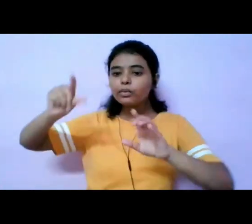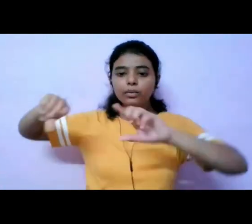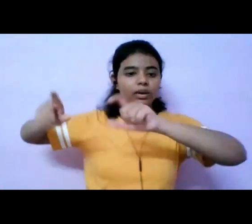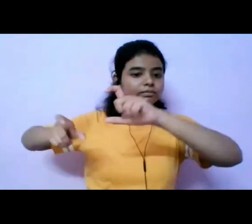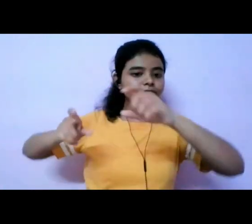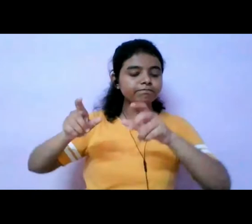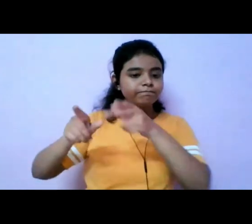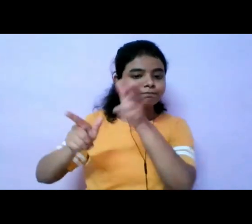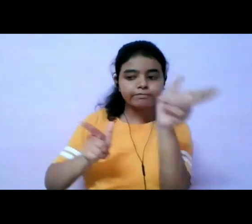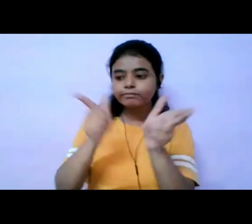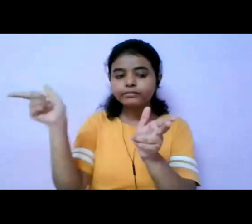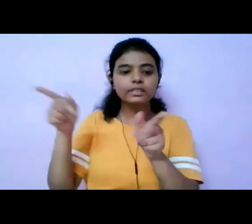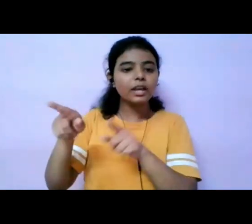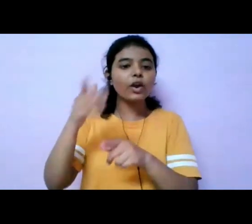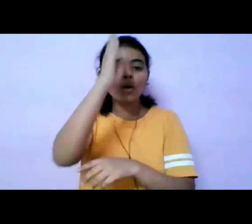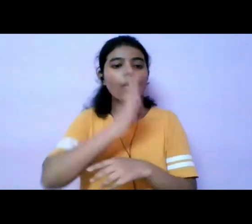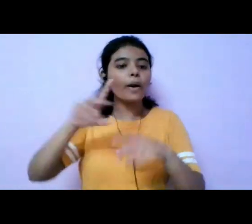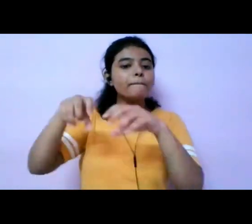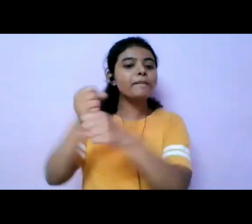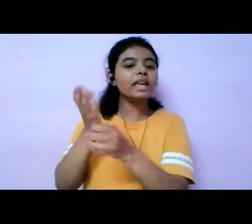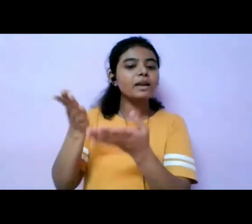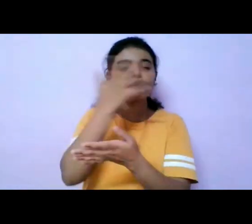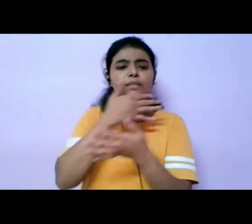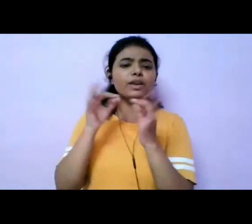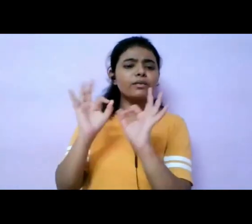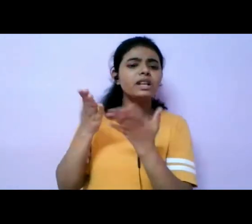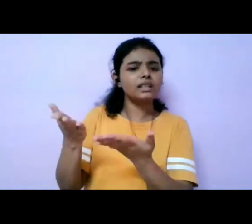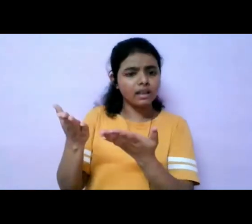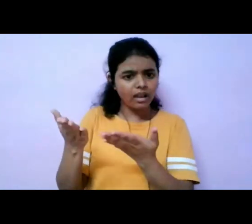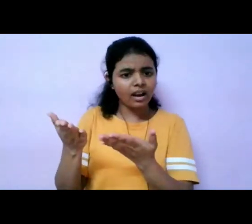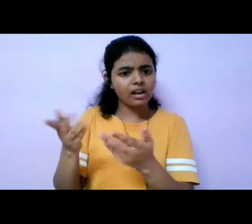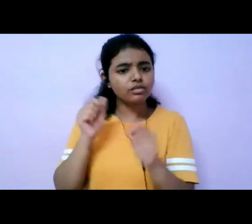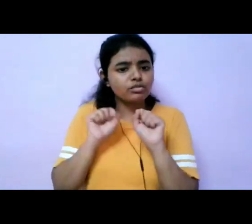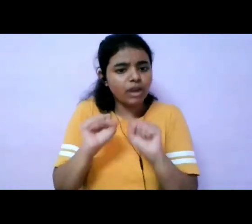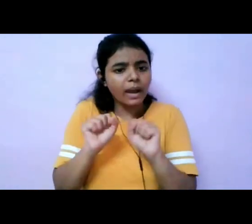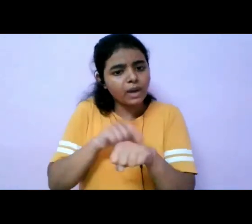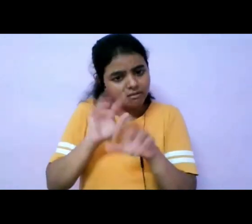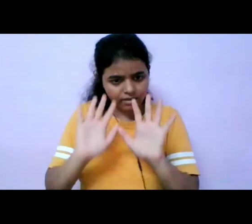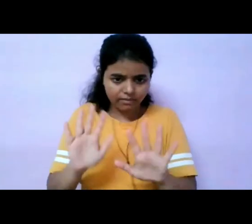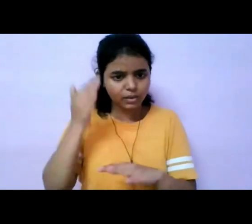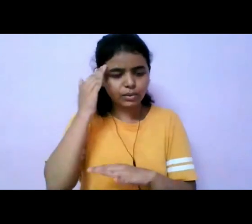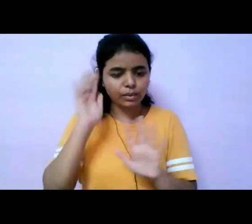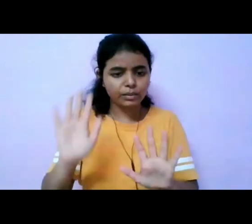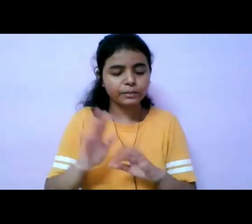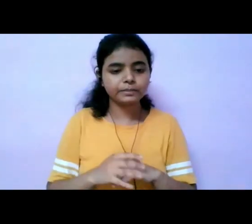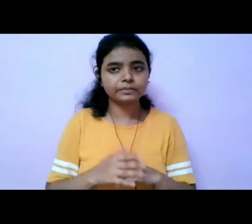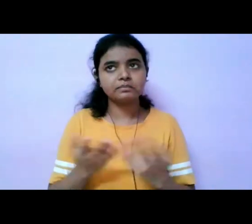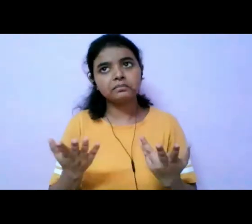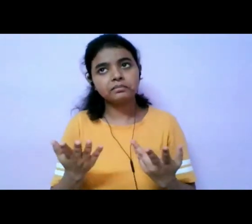thing to the gods. And so they have a hard time with that. And, you